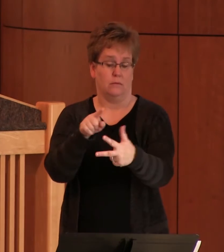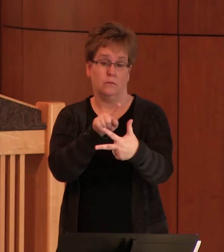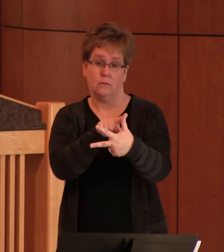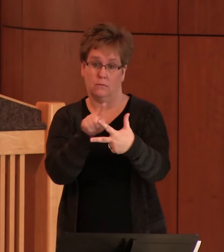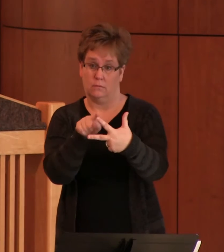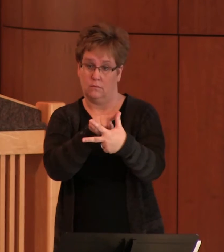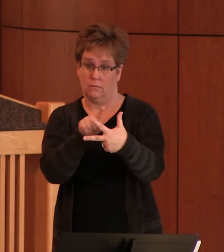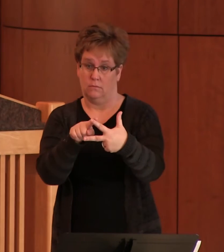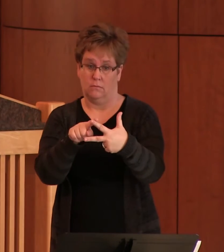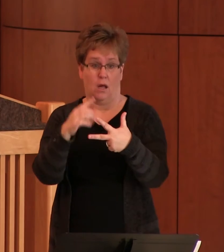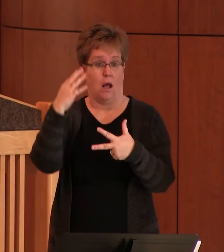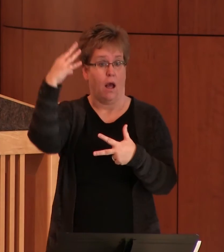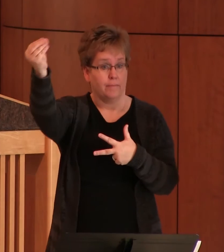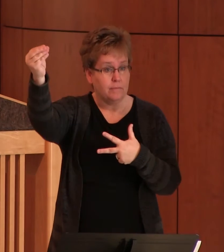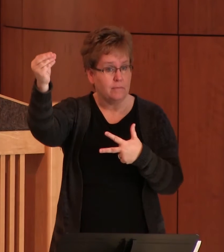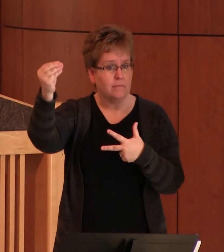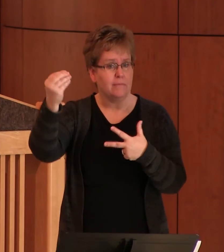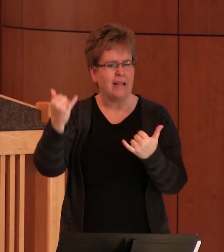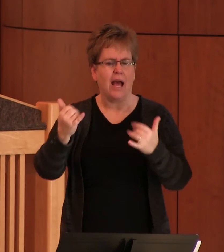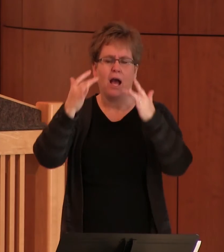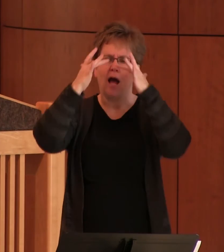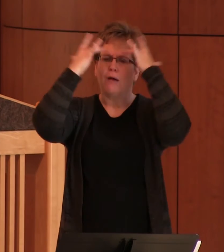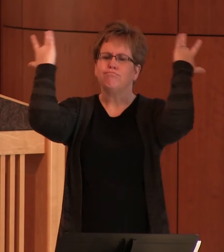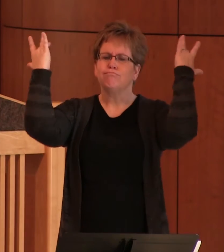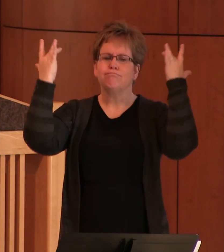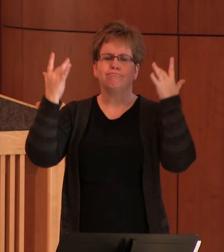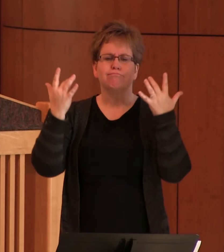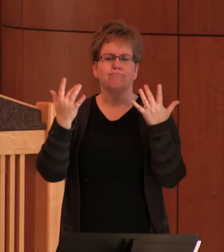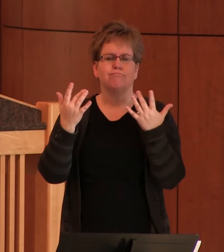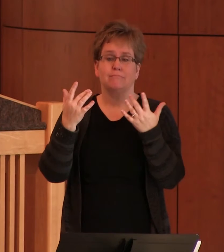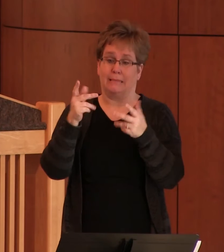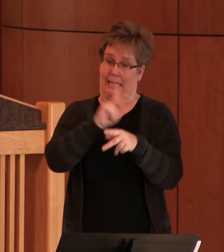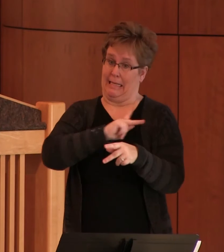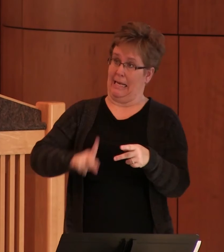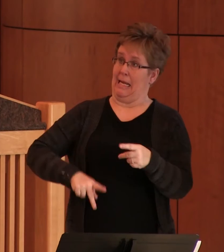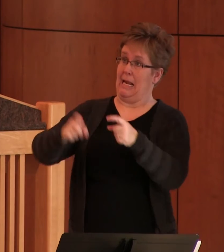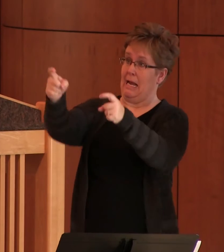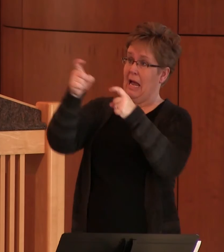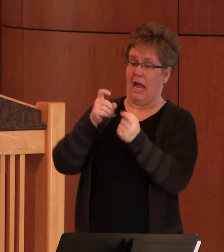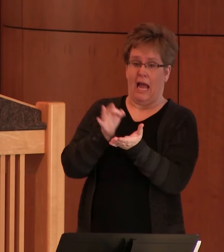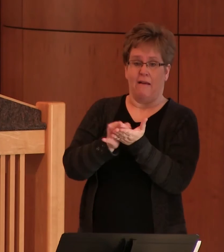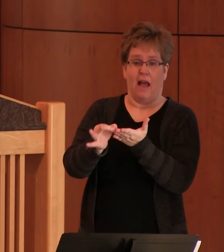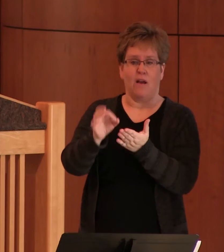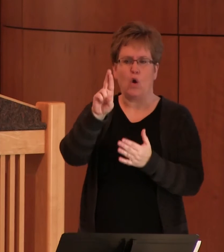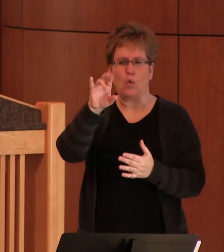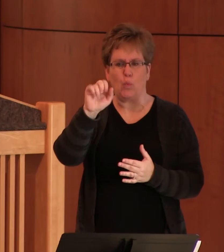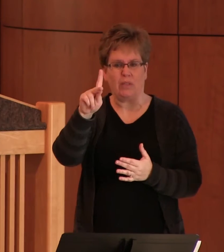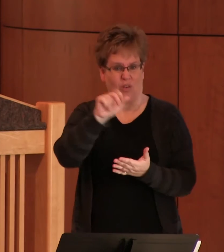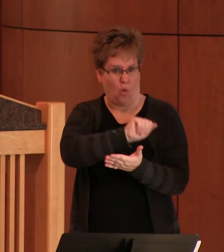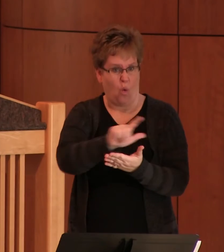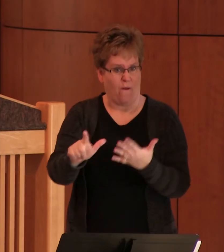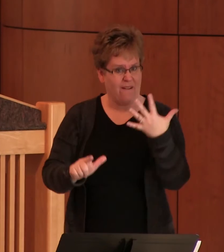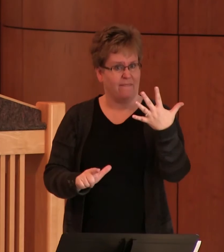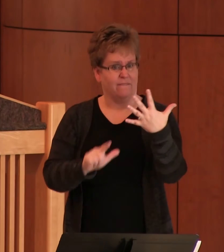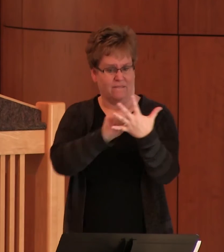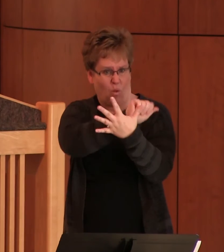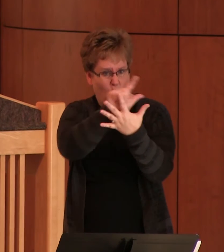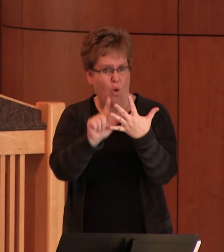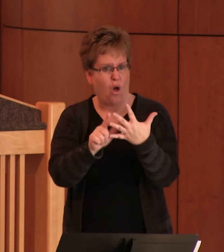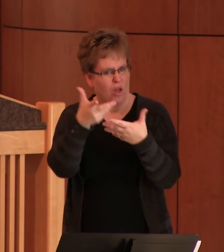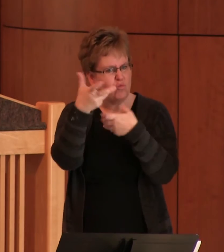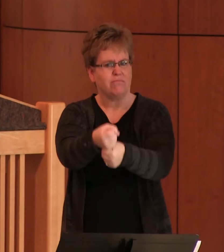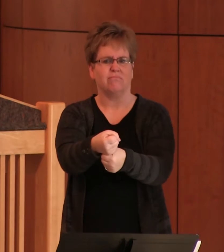slaves, as they go out, they have been freed to go and take out what the king has given and risk it all. They trust.